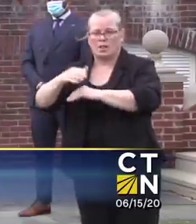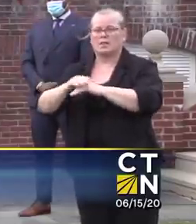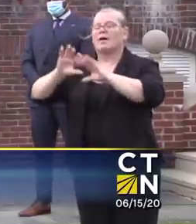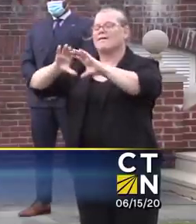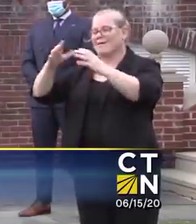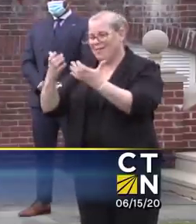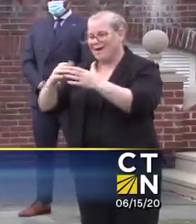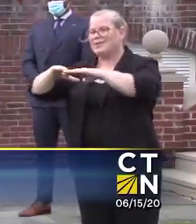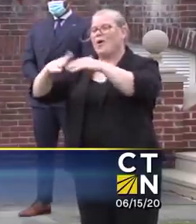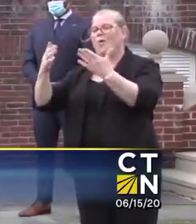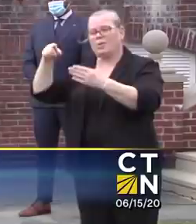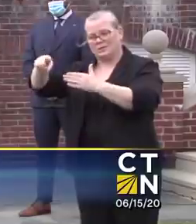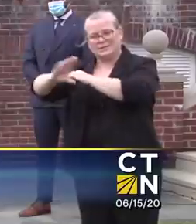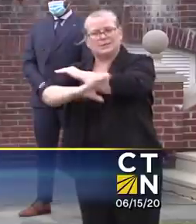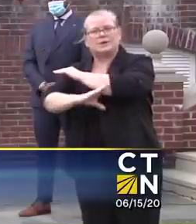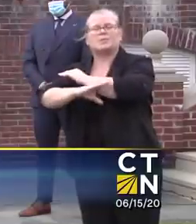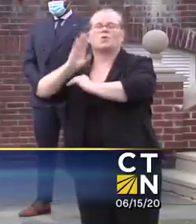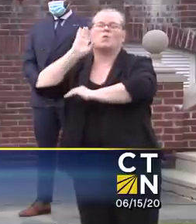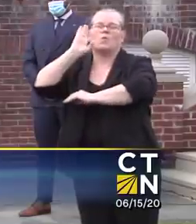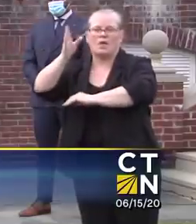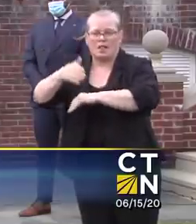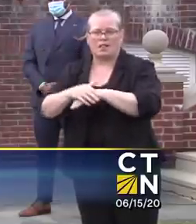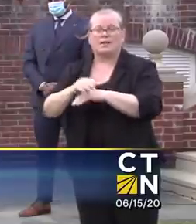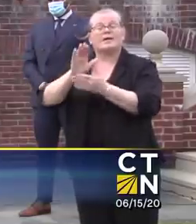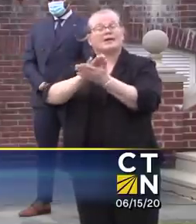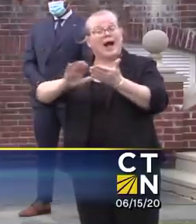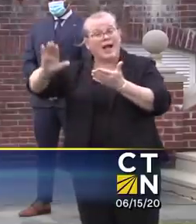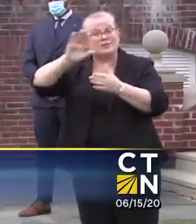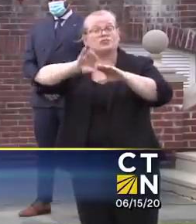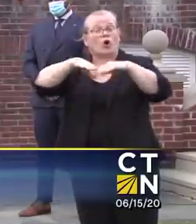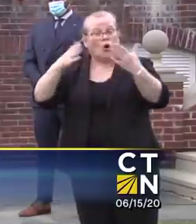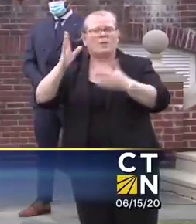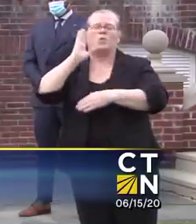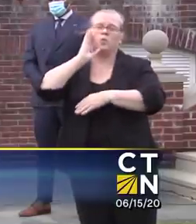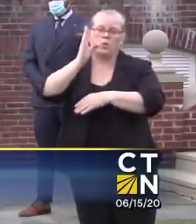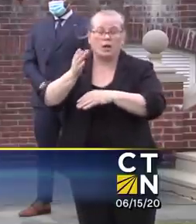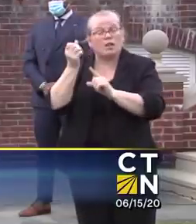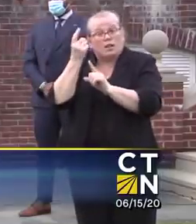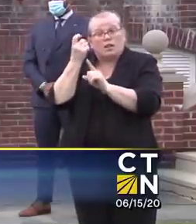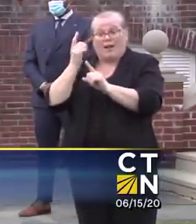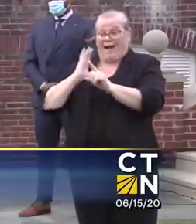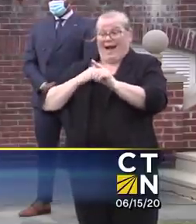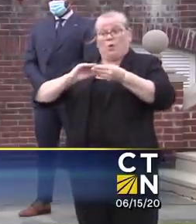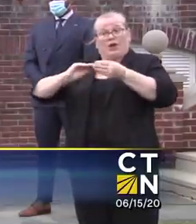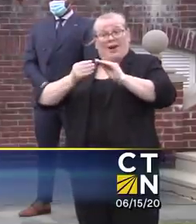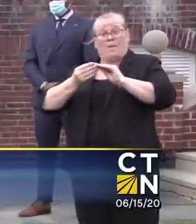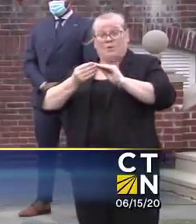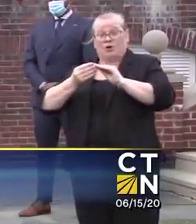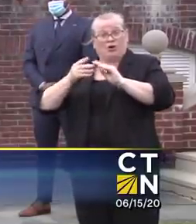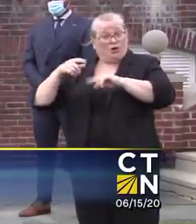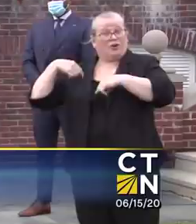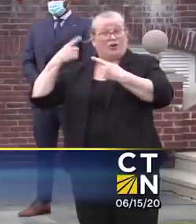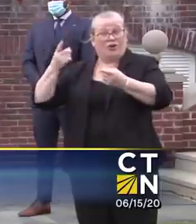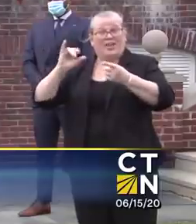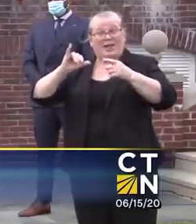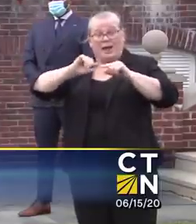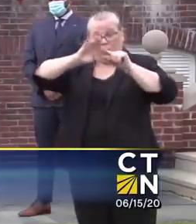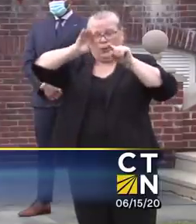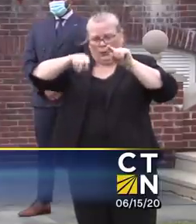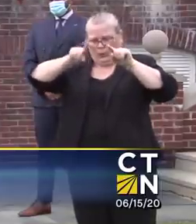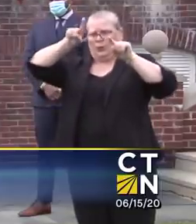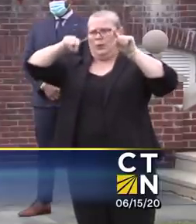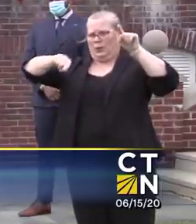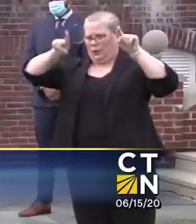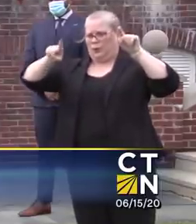have colleges going, provided our metrics continue heading in the right direction. We're working right now with superintendents